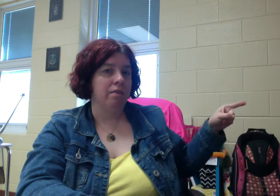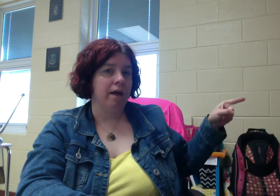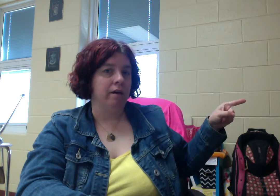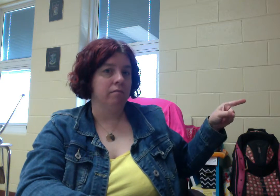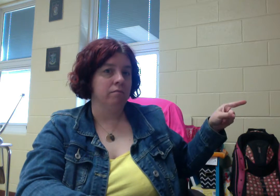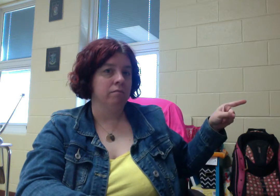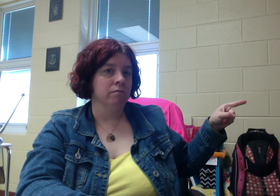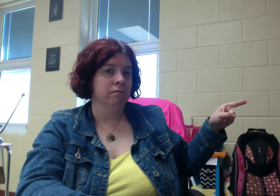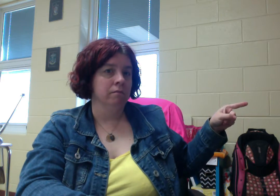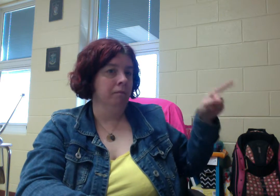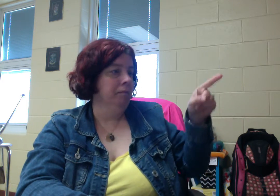They.